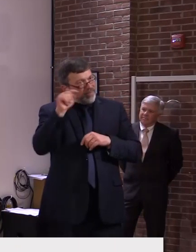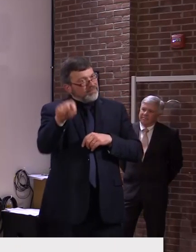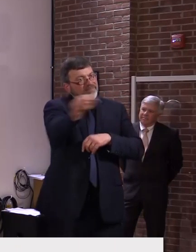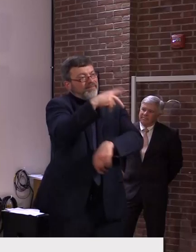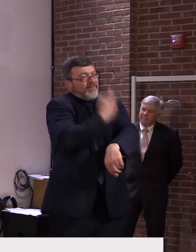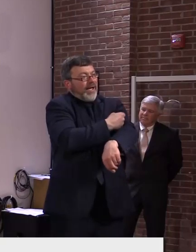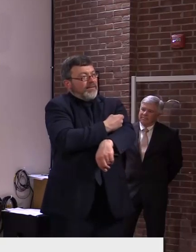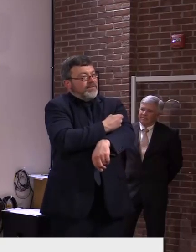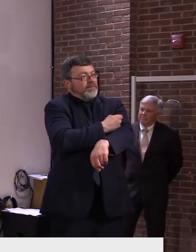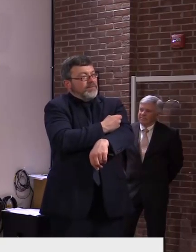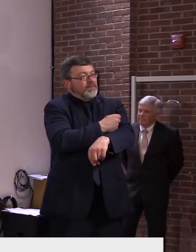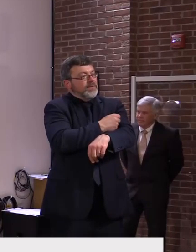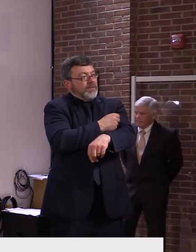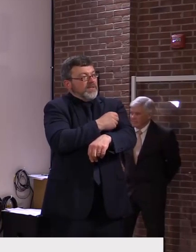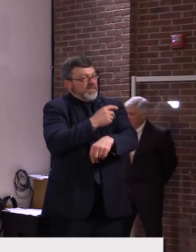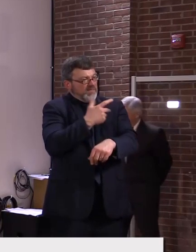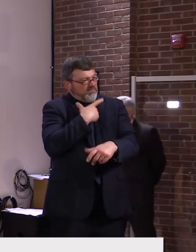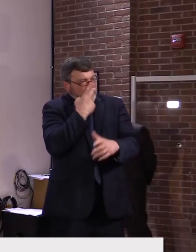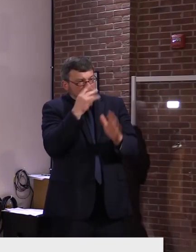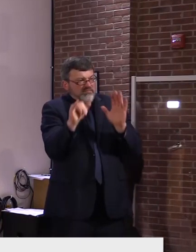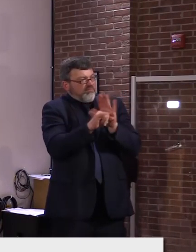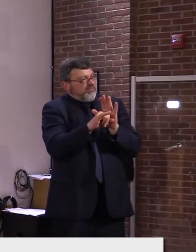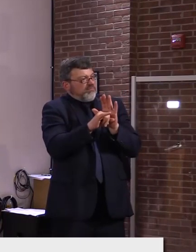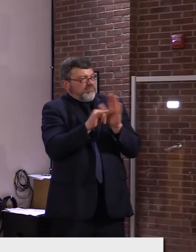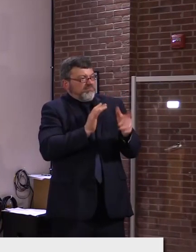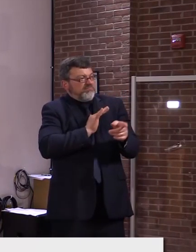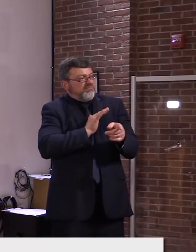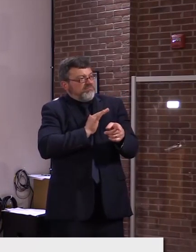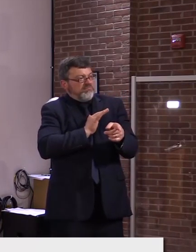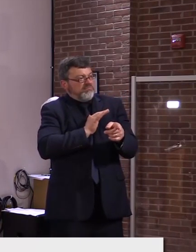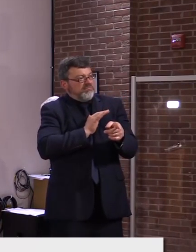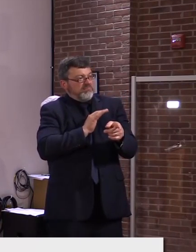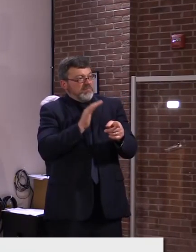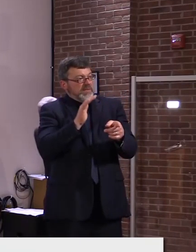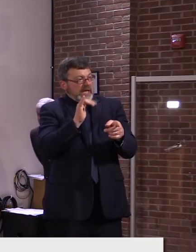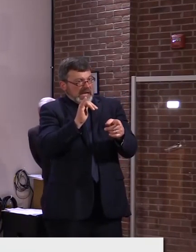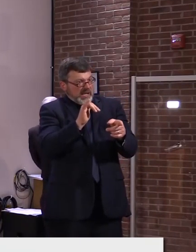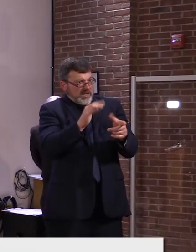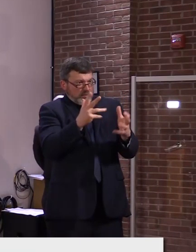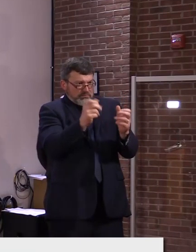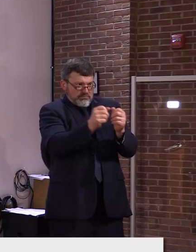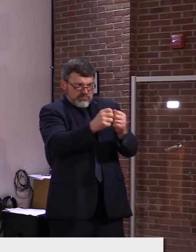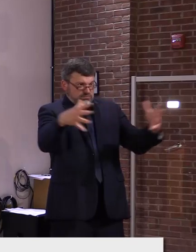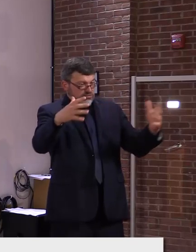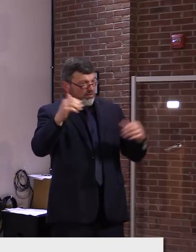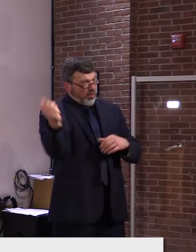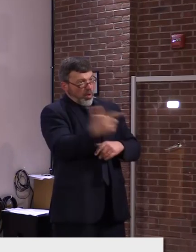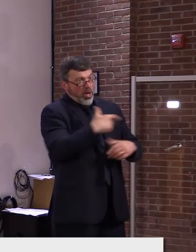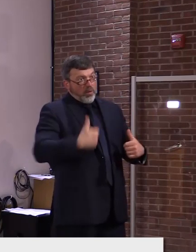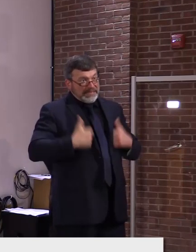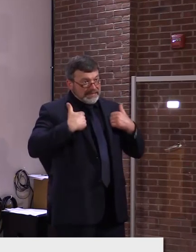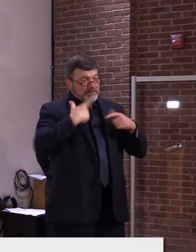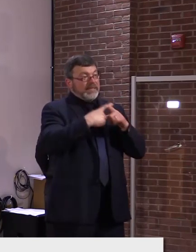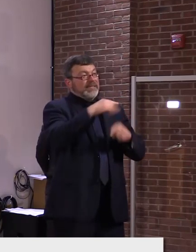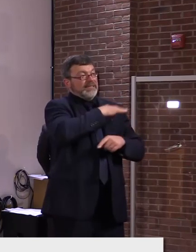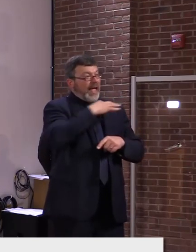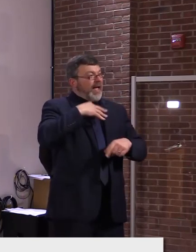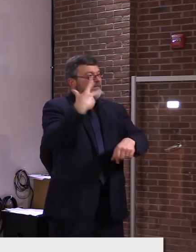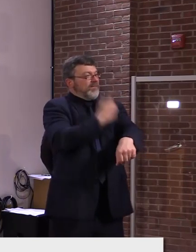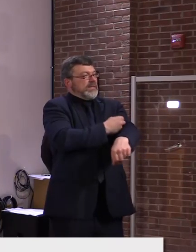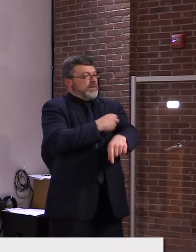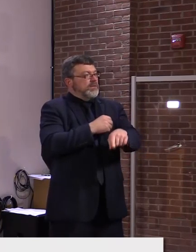Vermont, because the world is lagging behind, as you know, with getting vaccination, especially to less